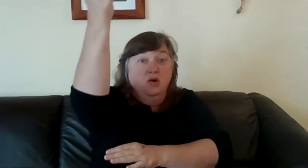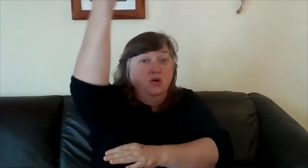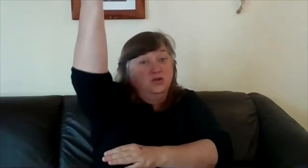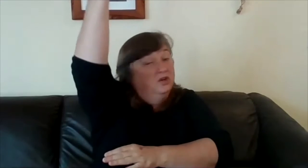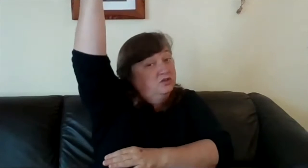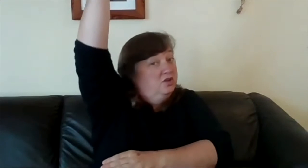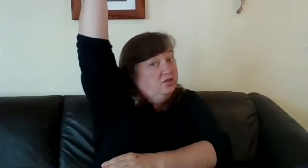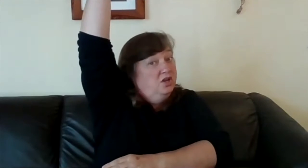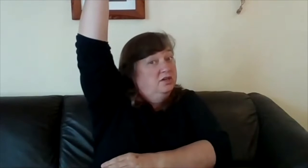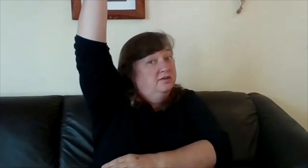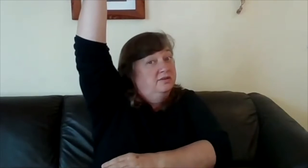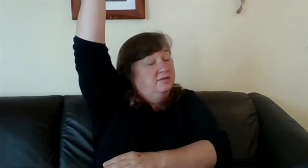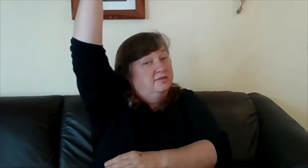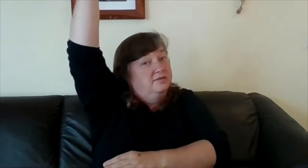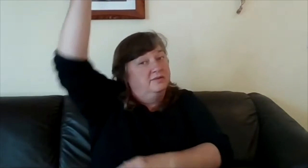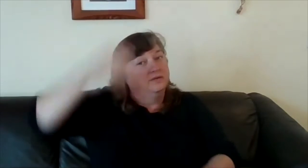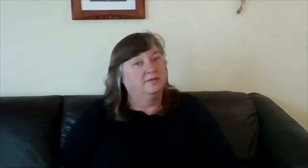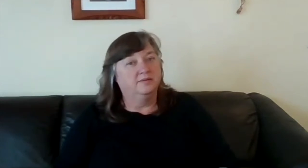grow taller, taller, taller.